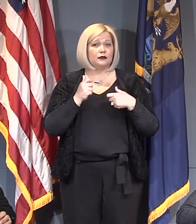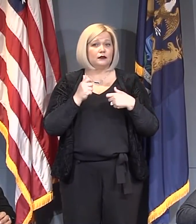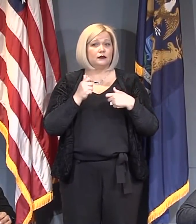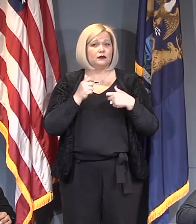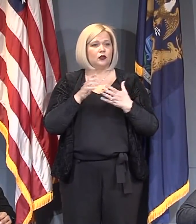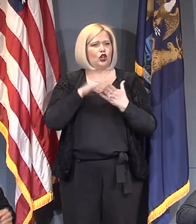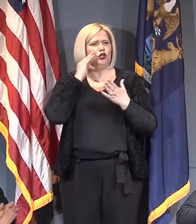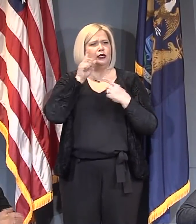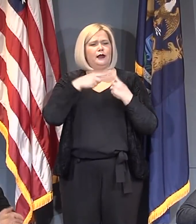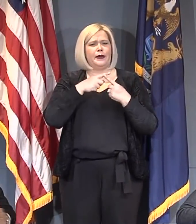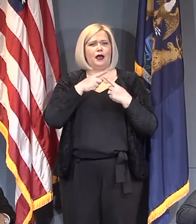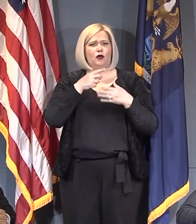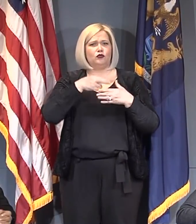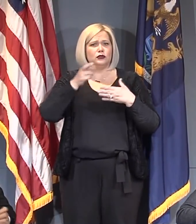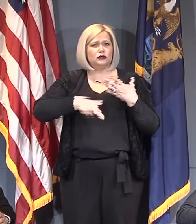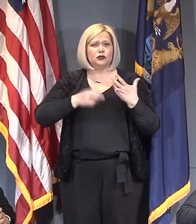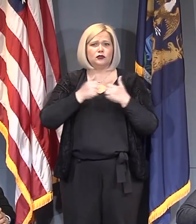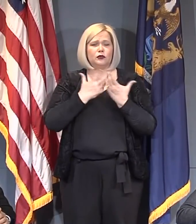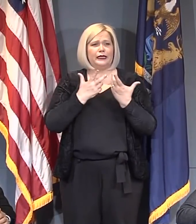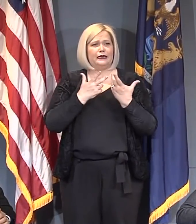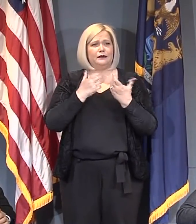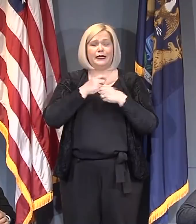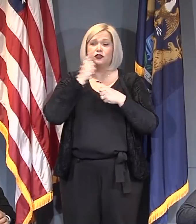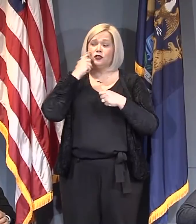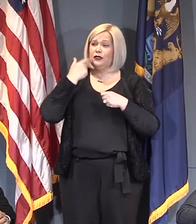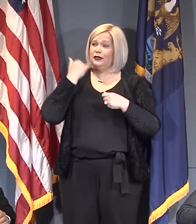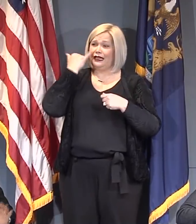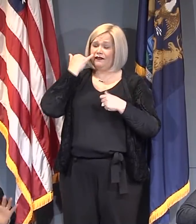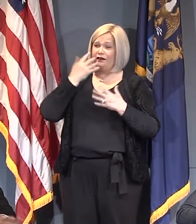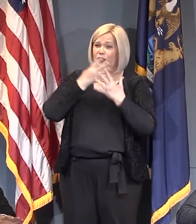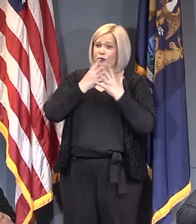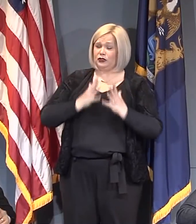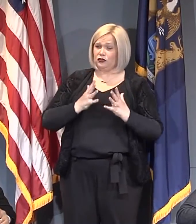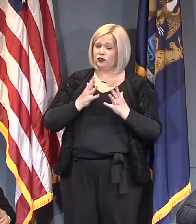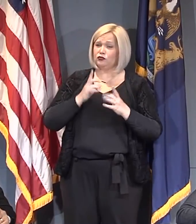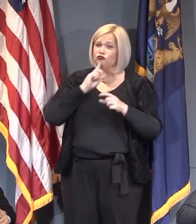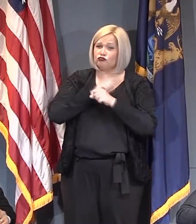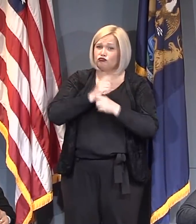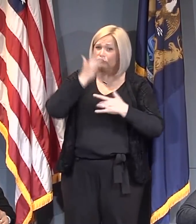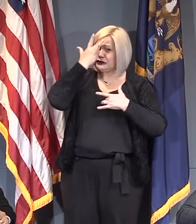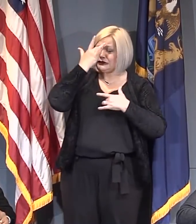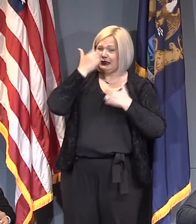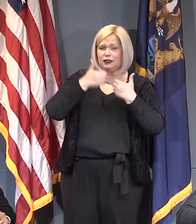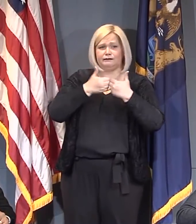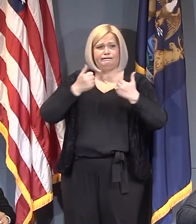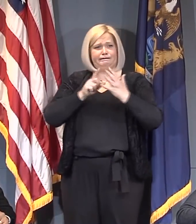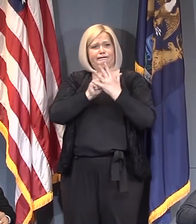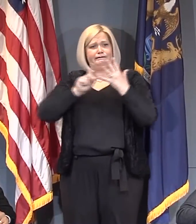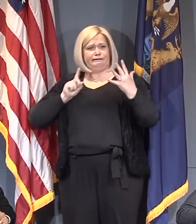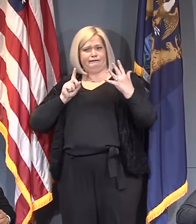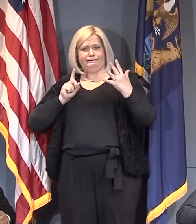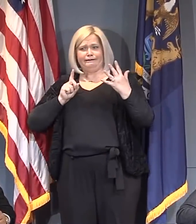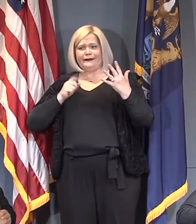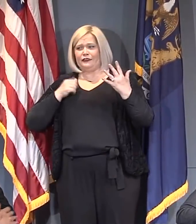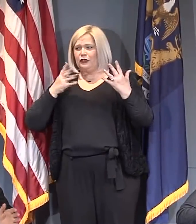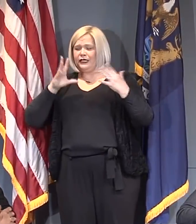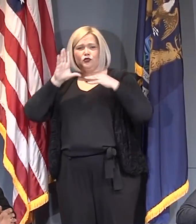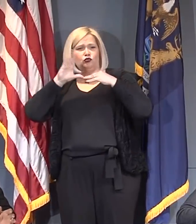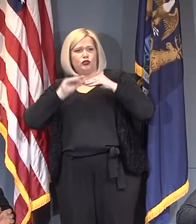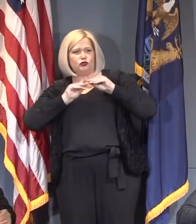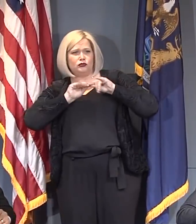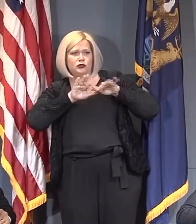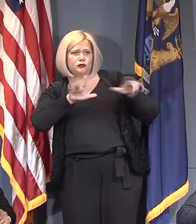results so that we can isolate prisoners and quell the number of people that get it